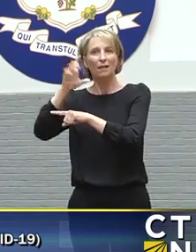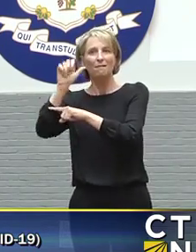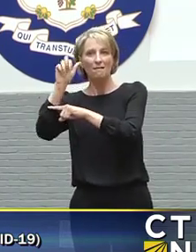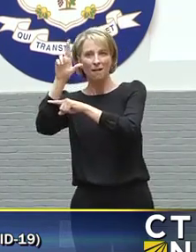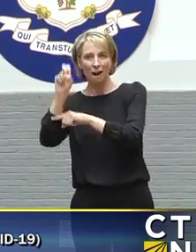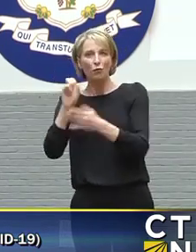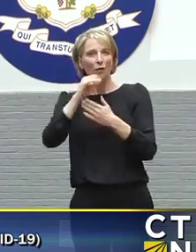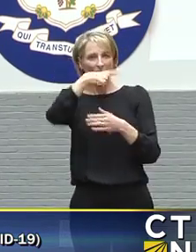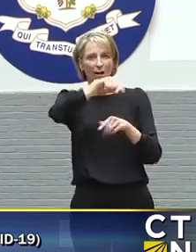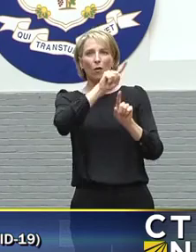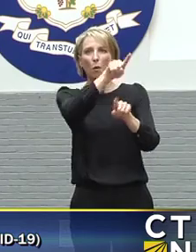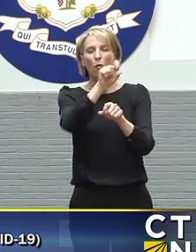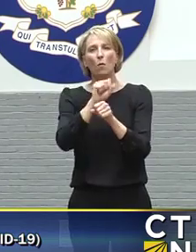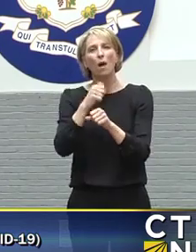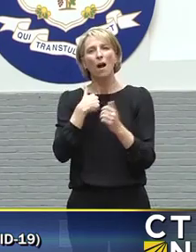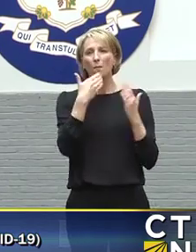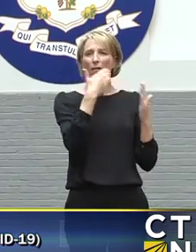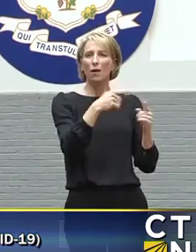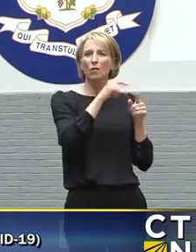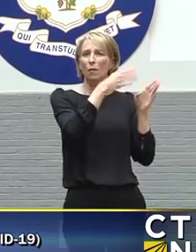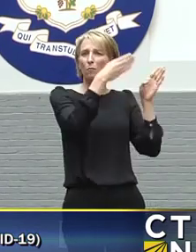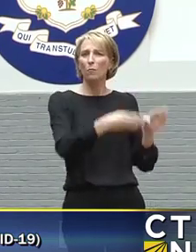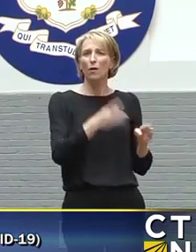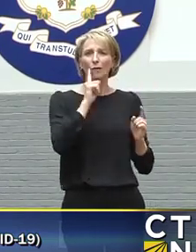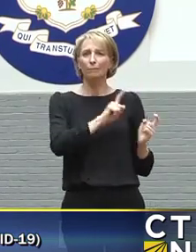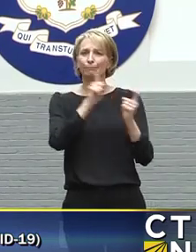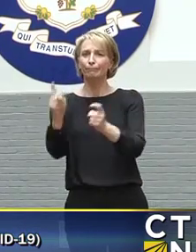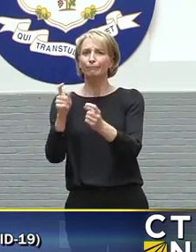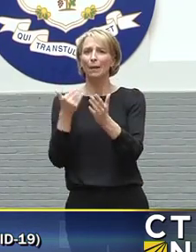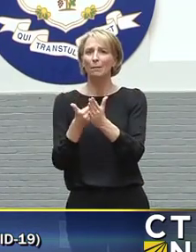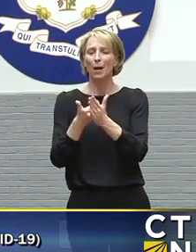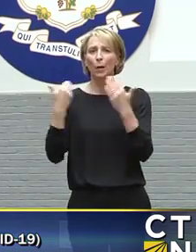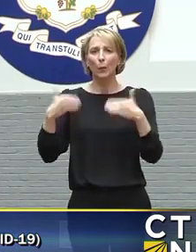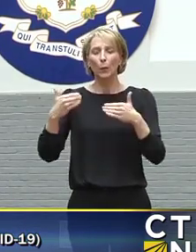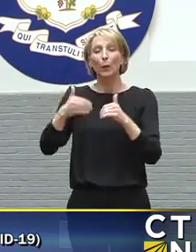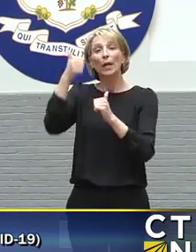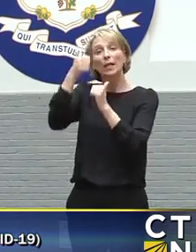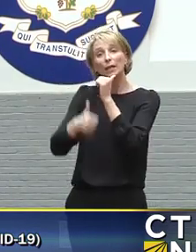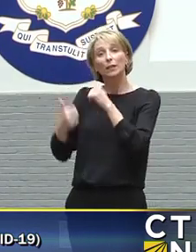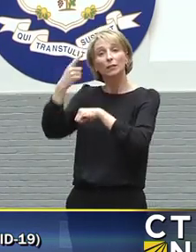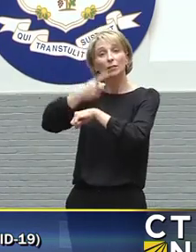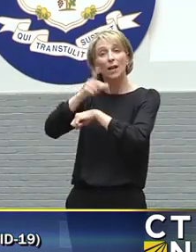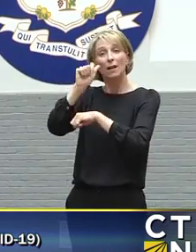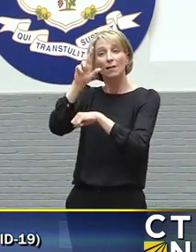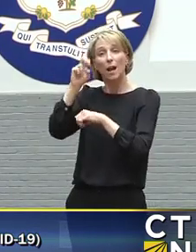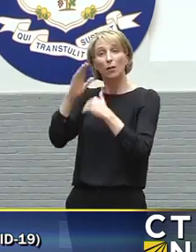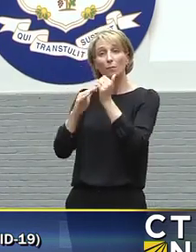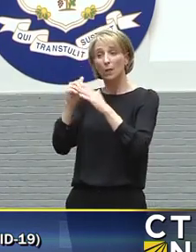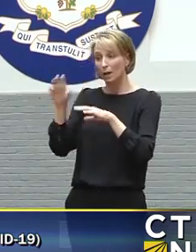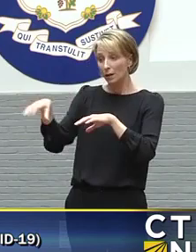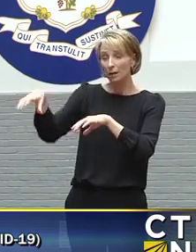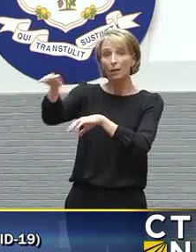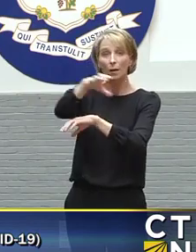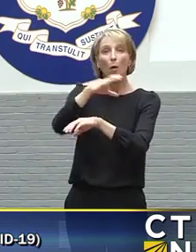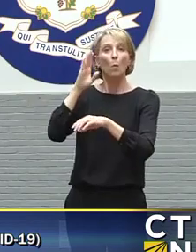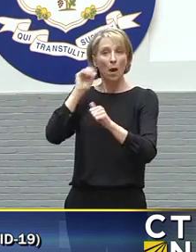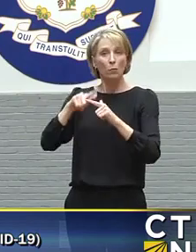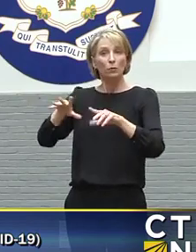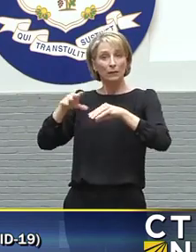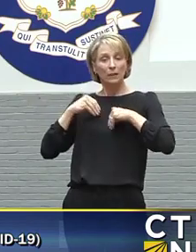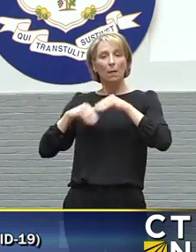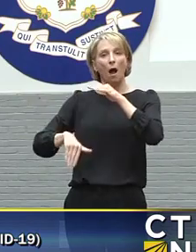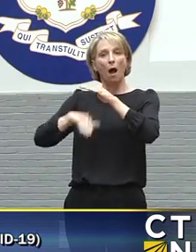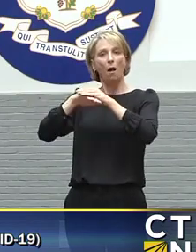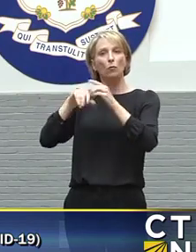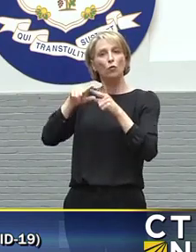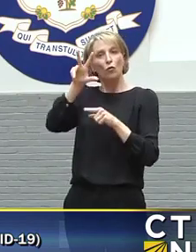very much thank you for that. I understand that each of those daycare facilities will start out with capacity for 30 kids. And